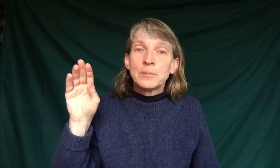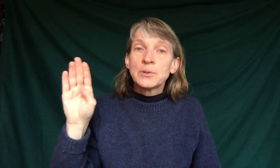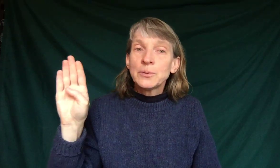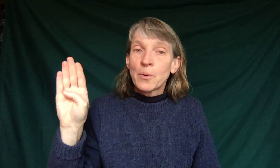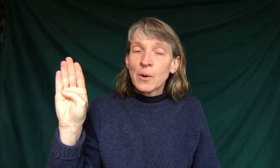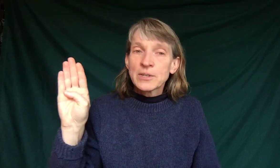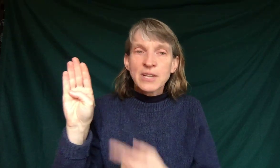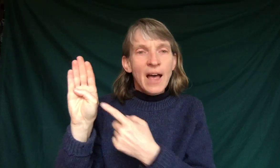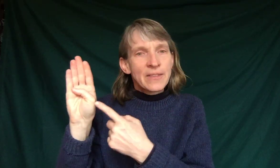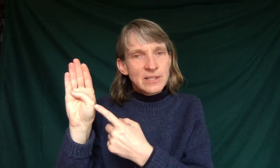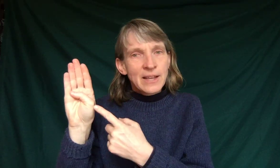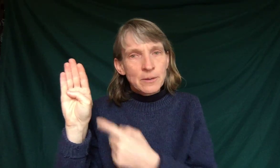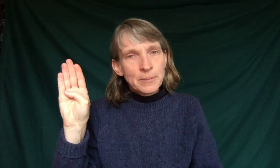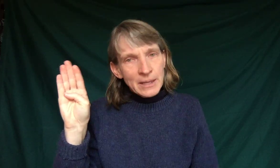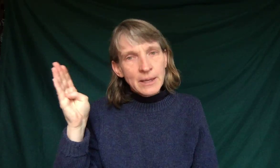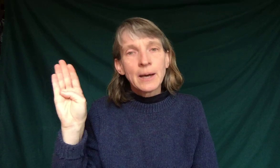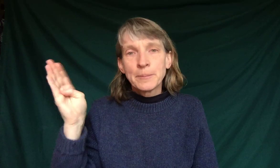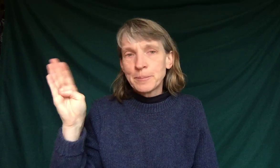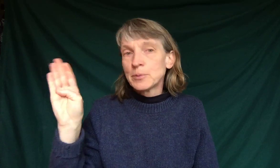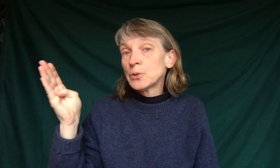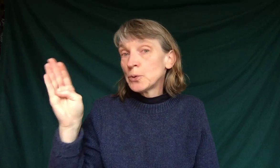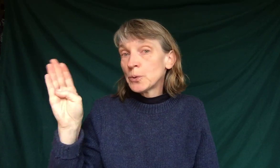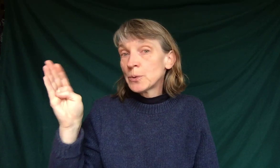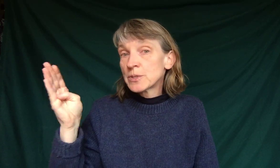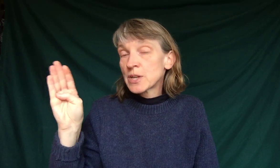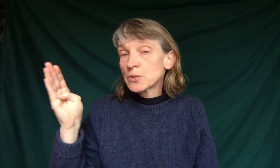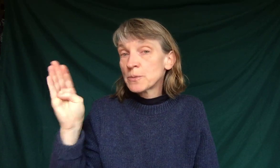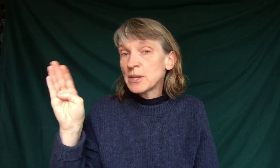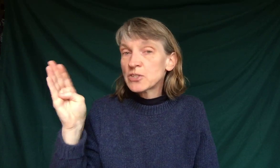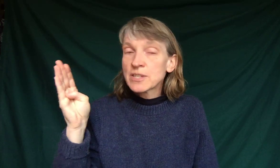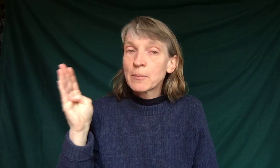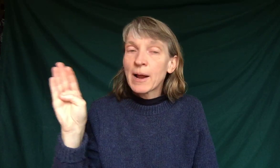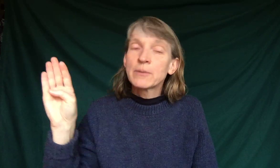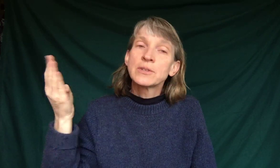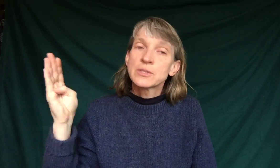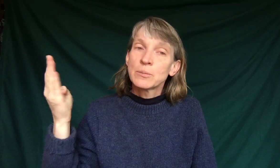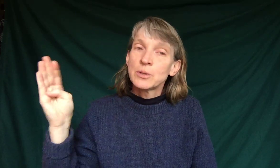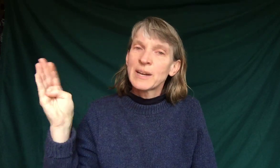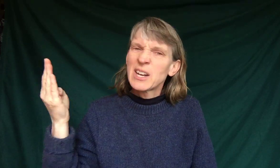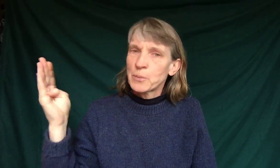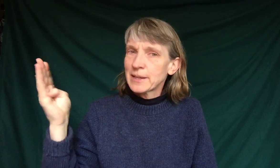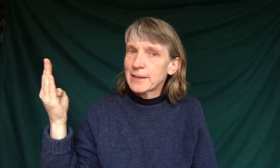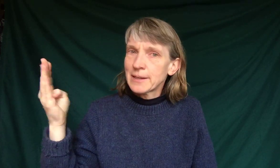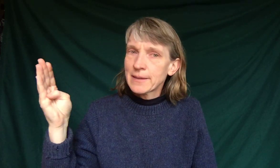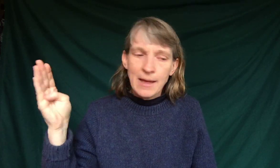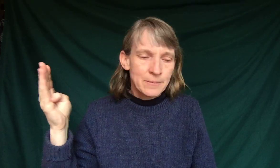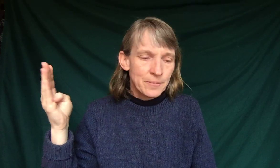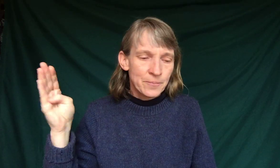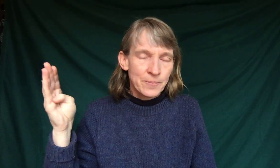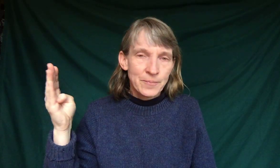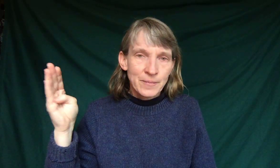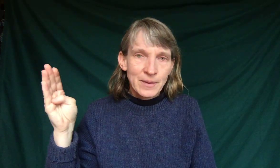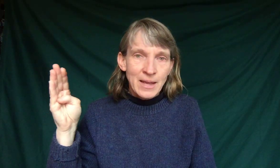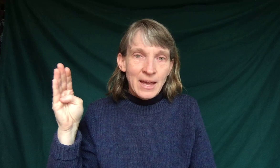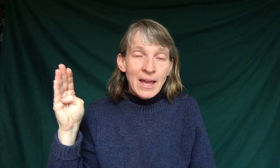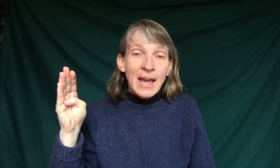Blue horse, there's a letter B. Blue starts with B, just like brown, so blue, we kind of wiggle it like that. And